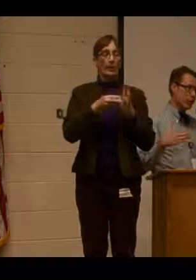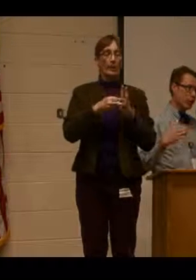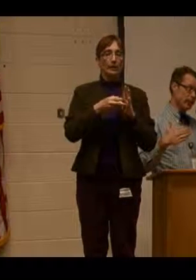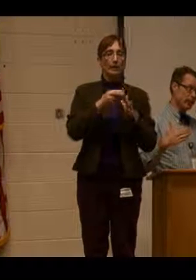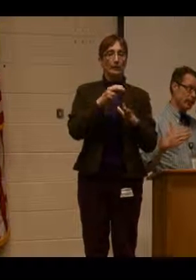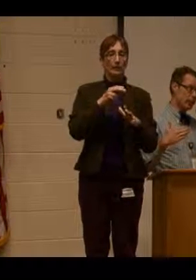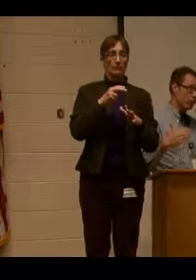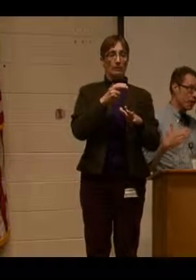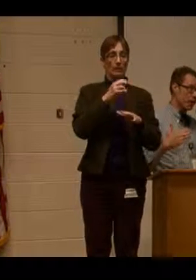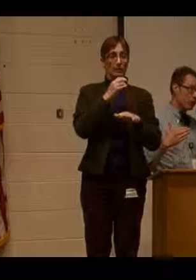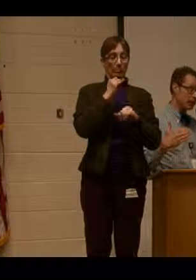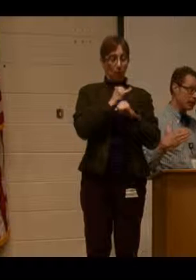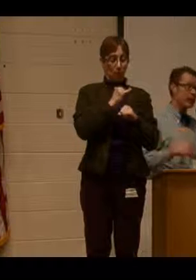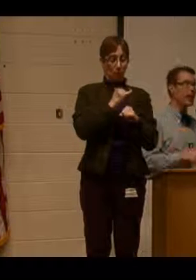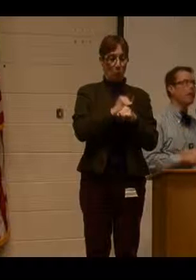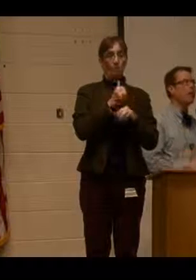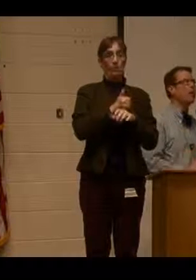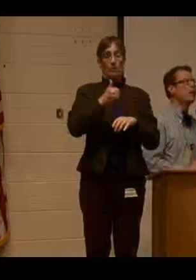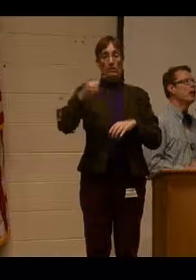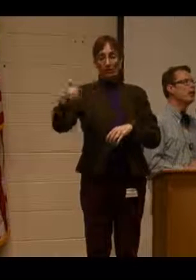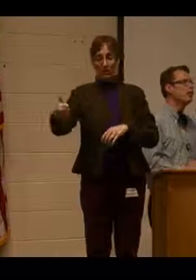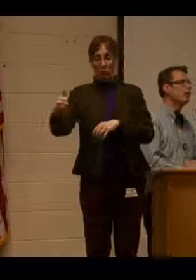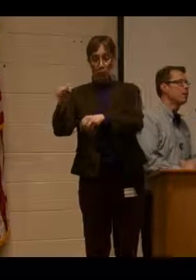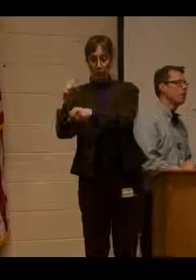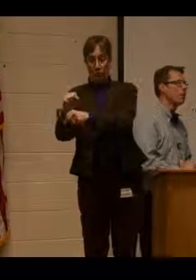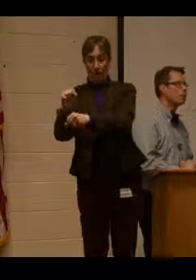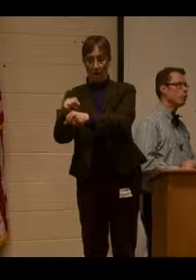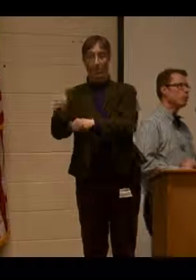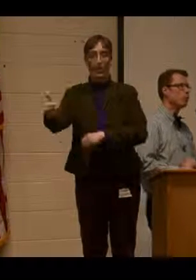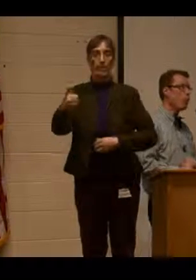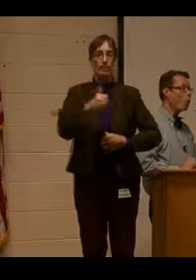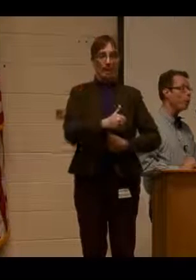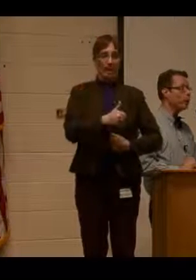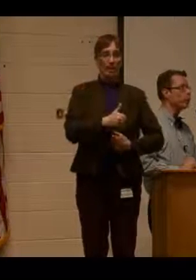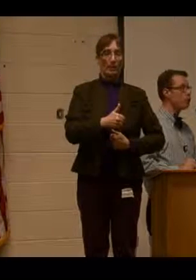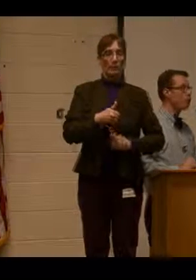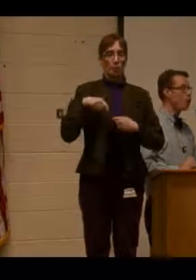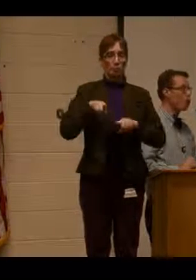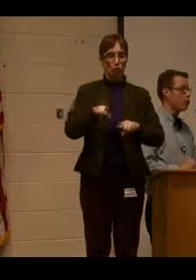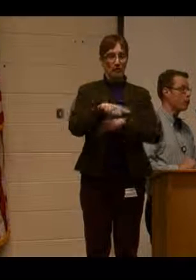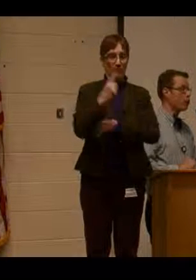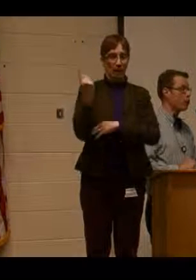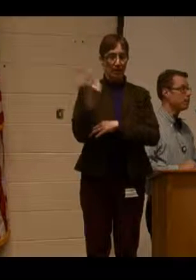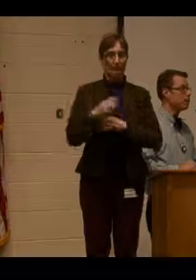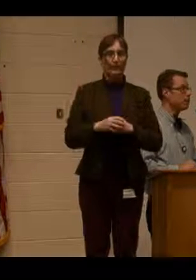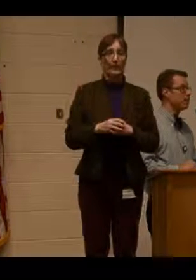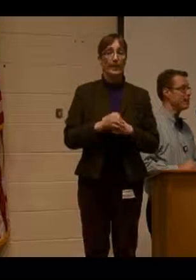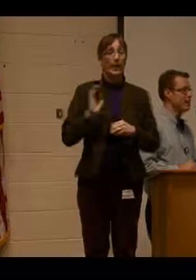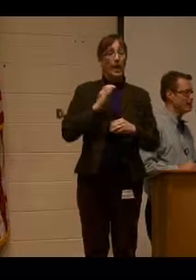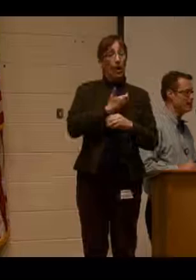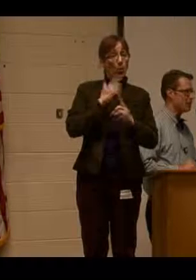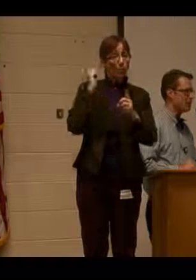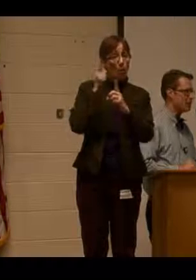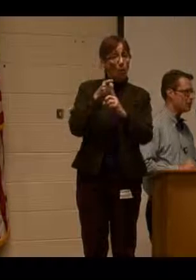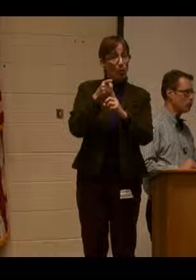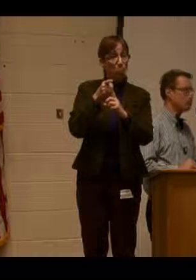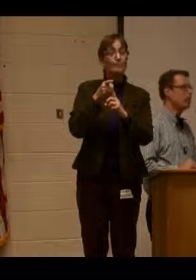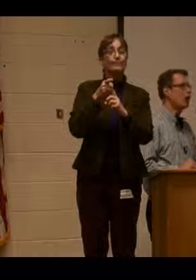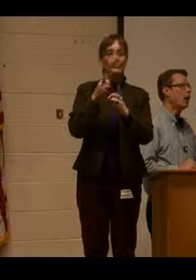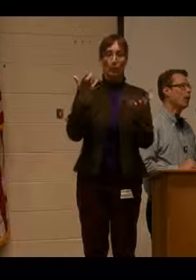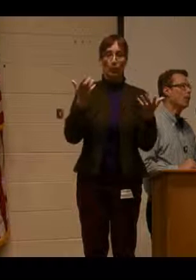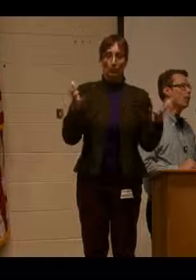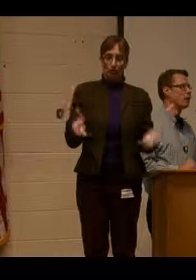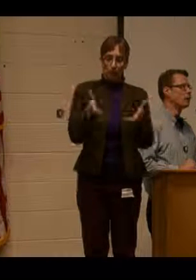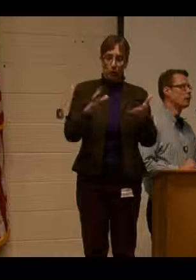day. Our goal is for our students to become as independent as possible. And so there